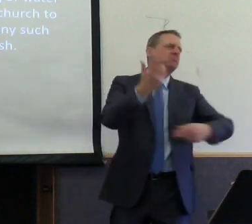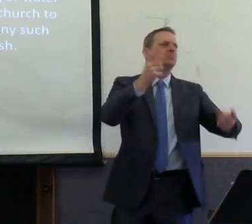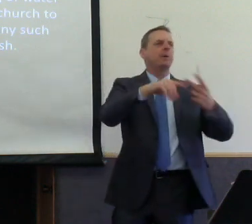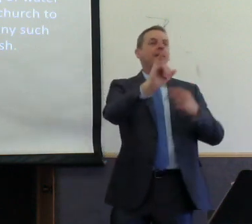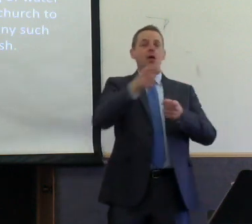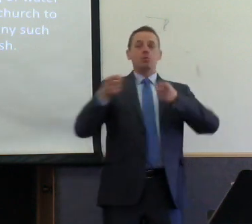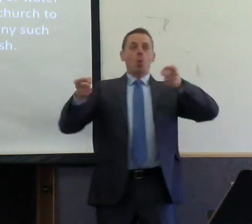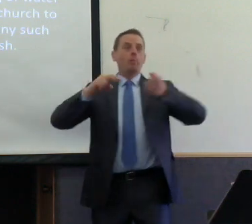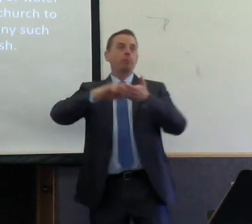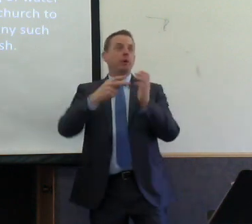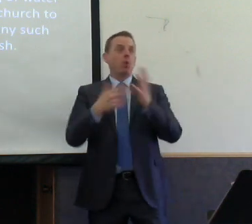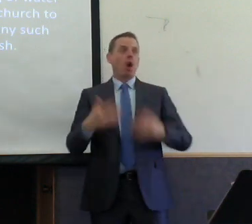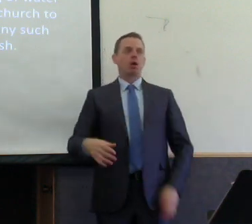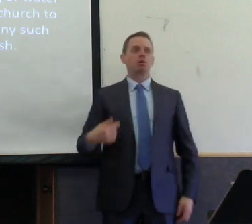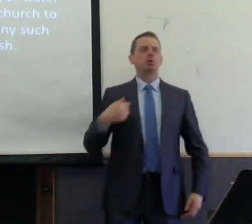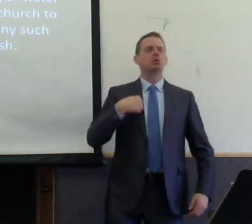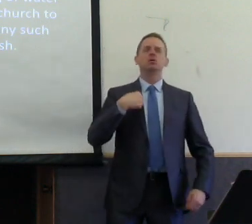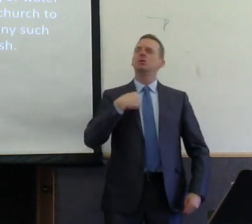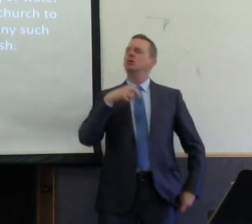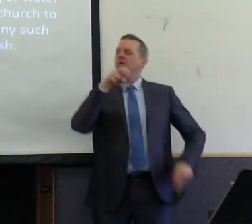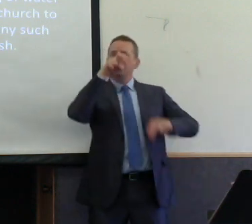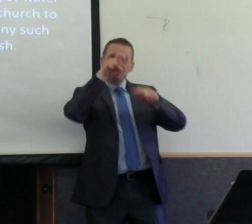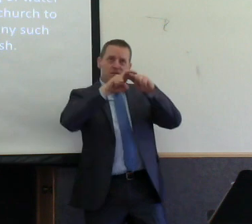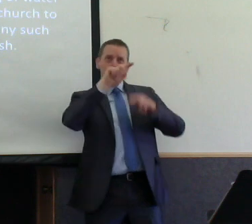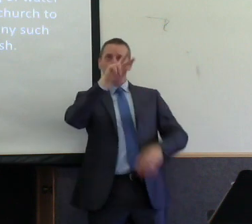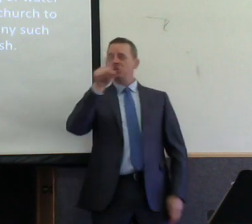not feeling pulling around or